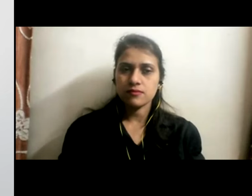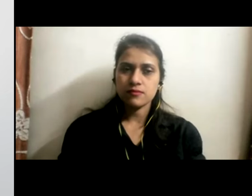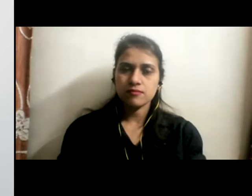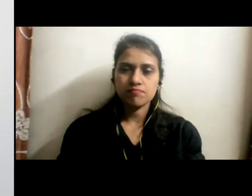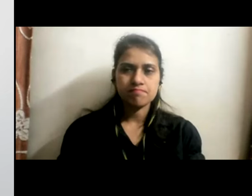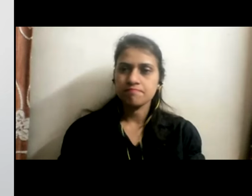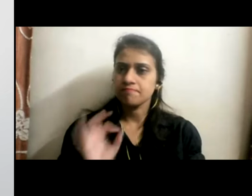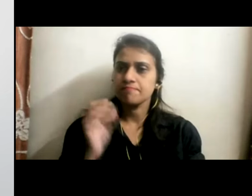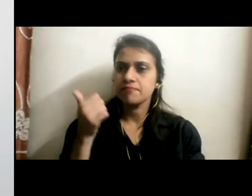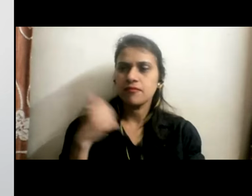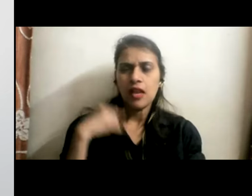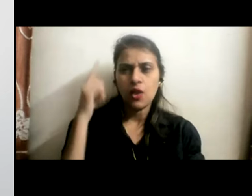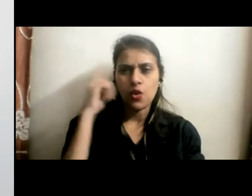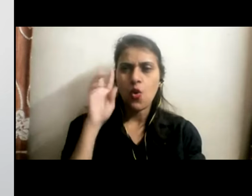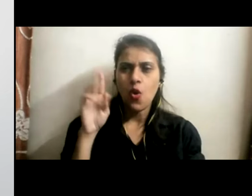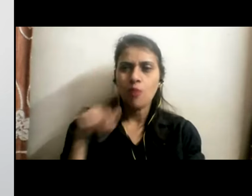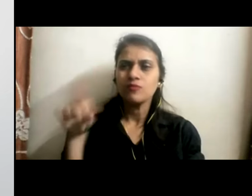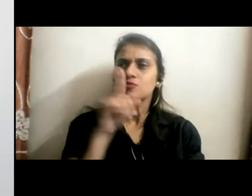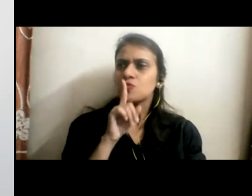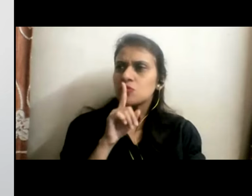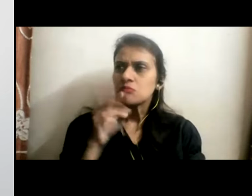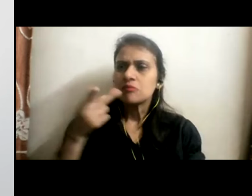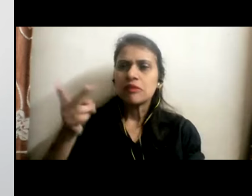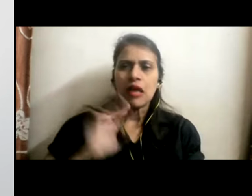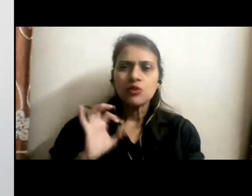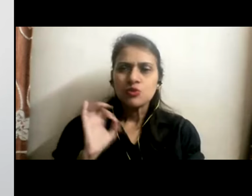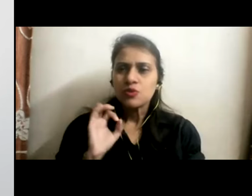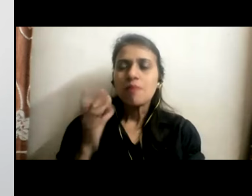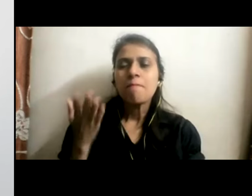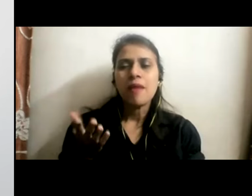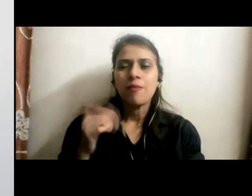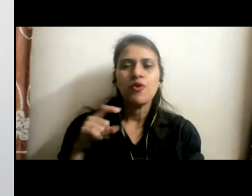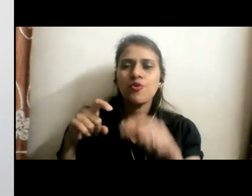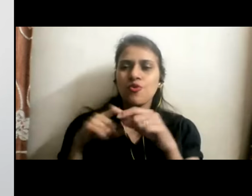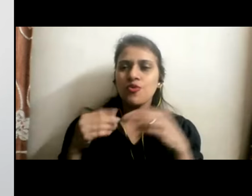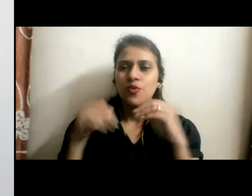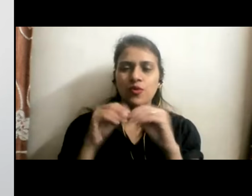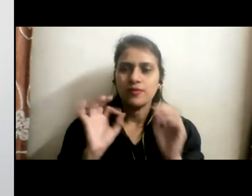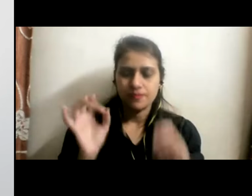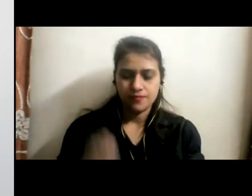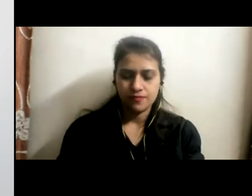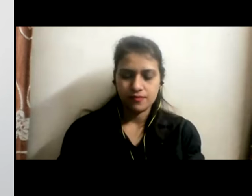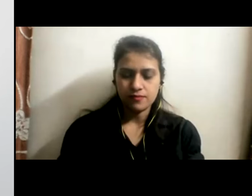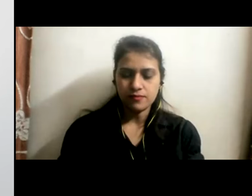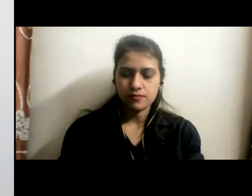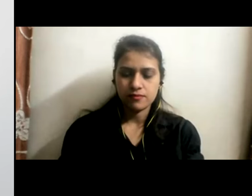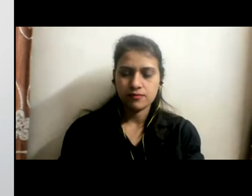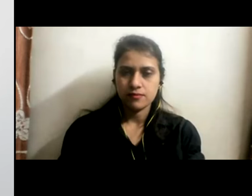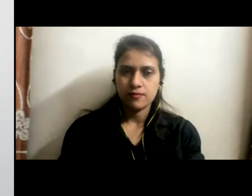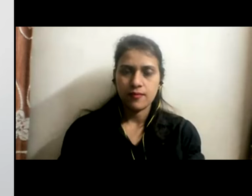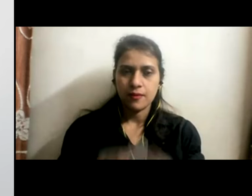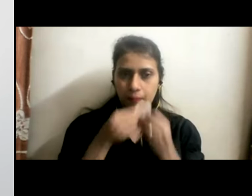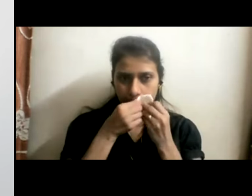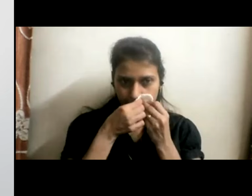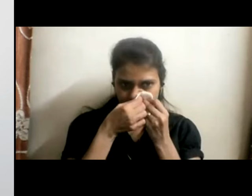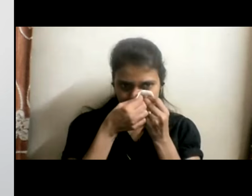Okay, I assume if there's silence, I assume there are no questions. Again, if you can't speak up due to where you are, you can always